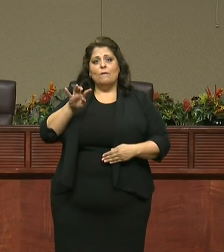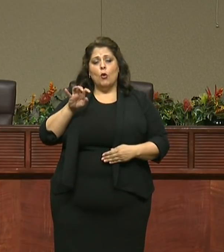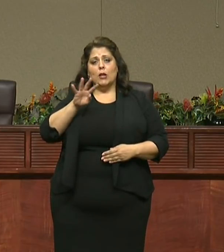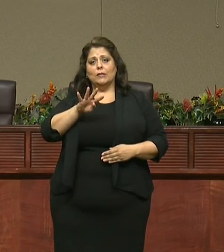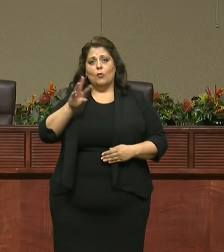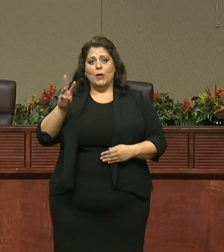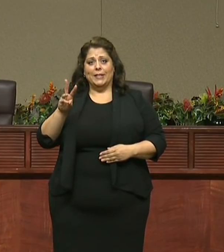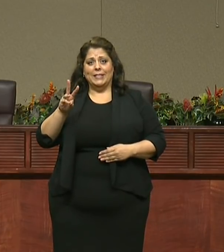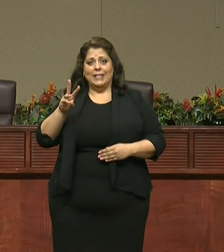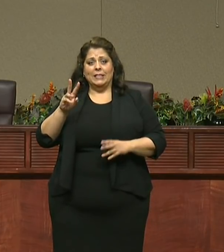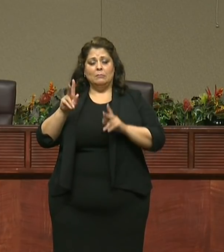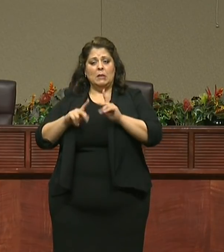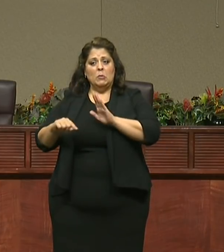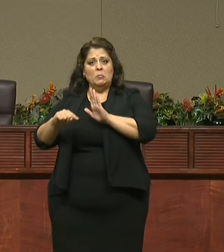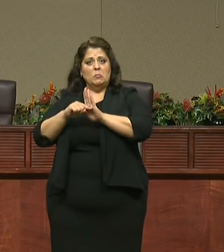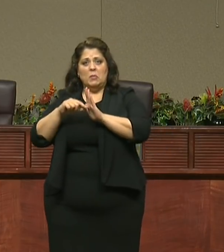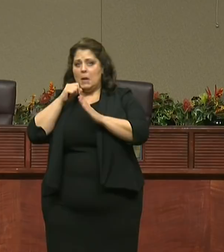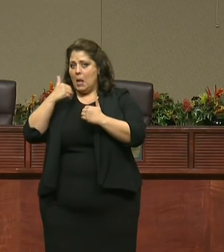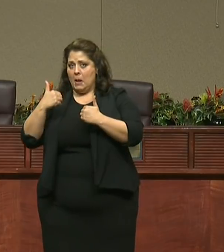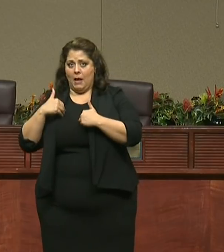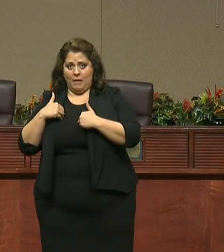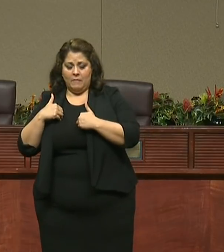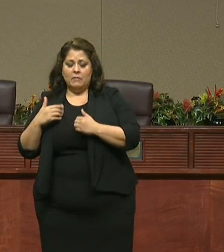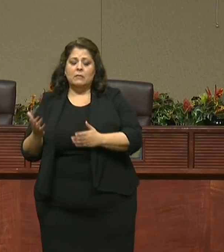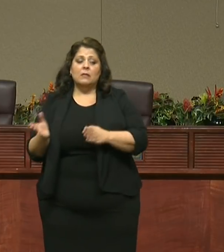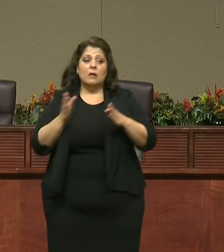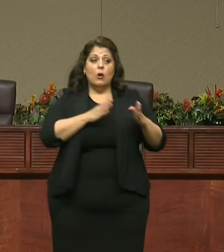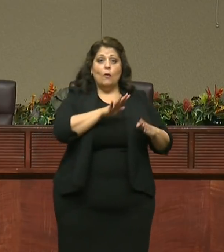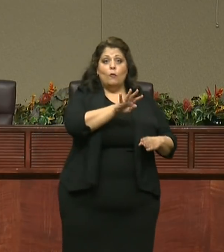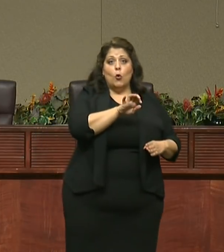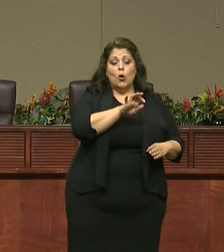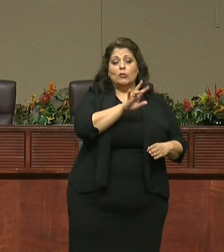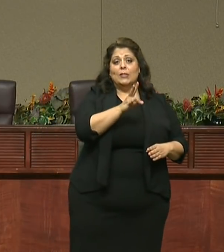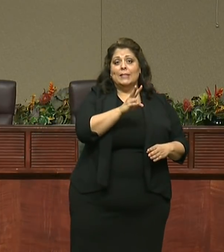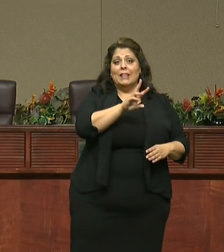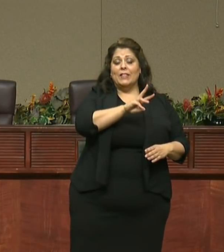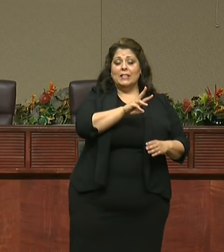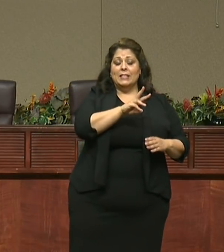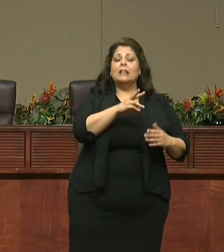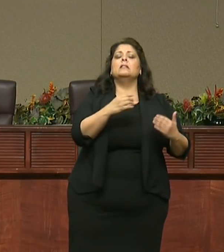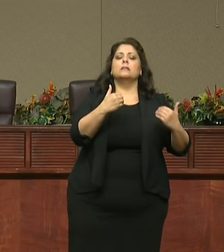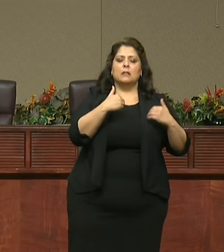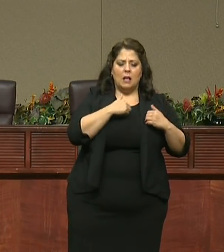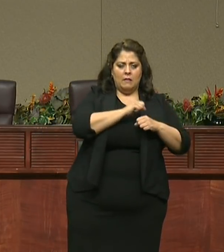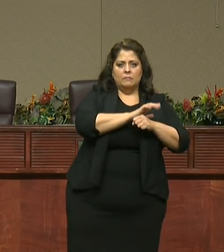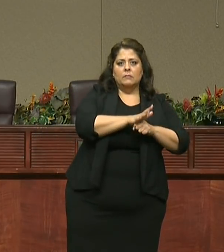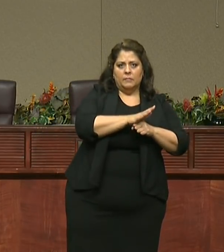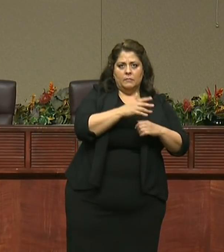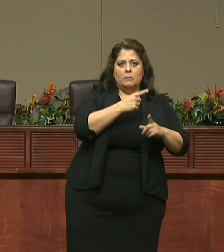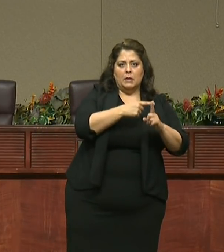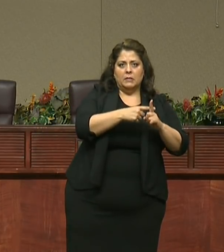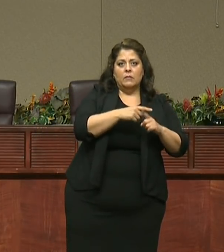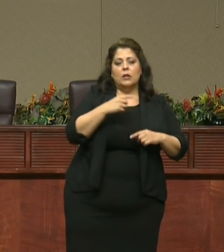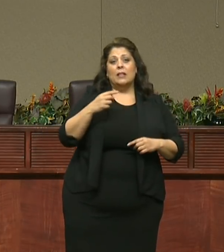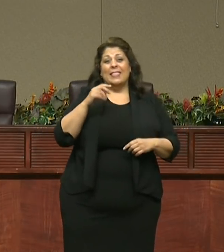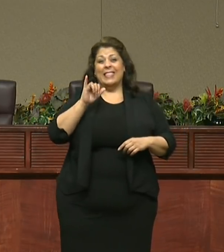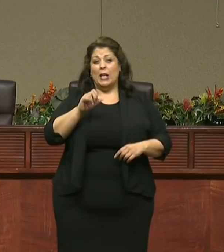3,446 negative cases and 476 positive cases for a